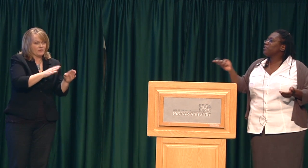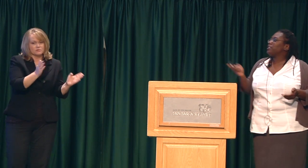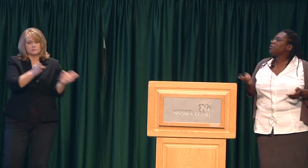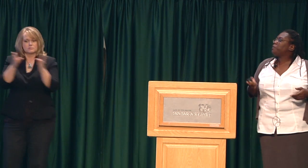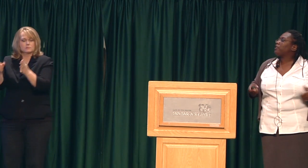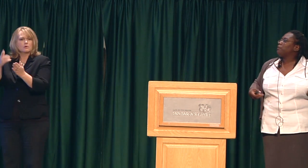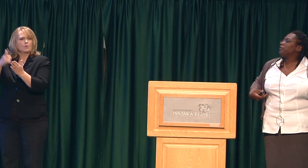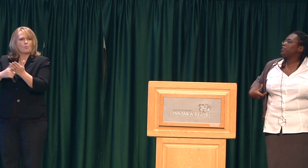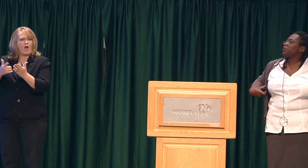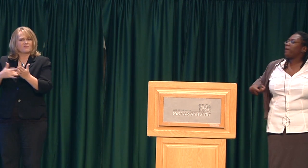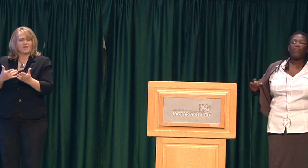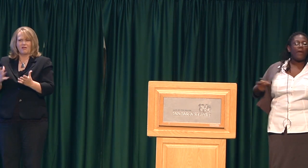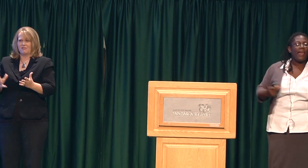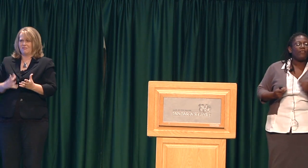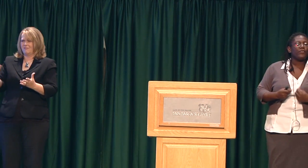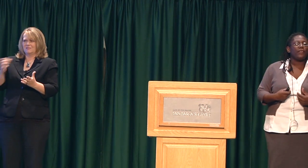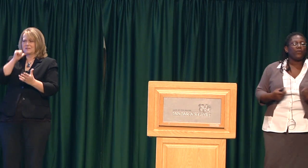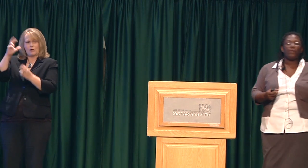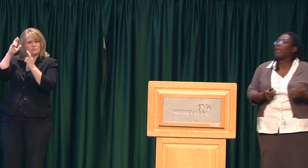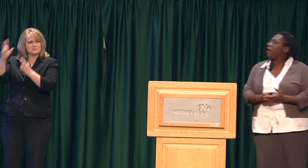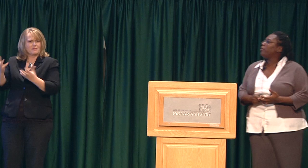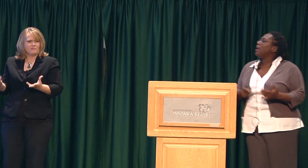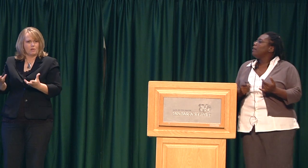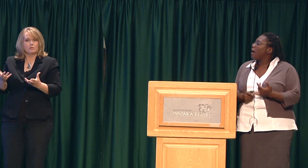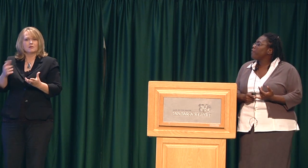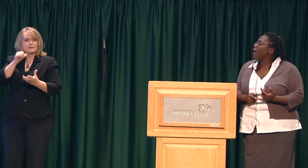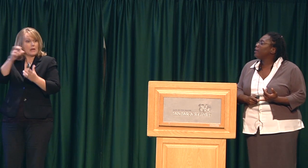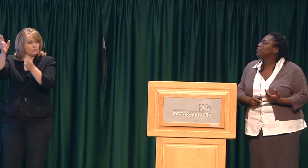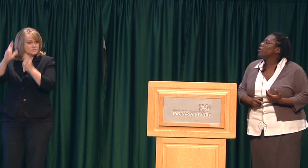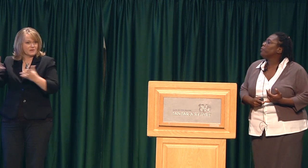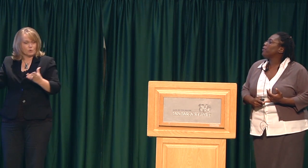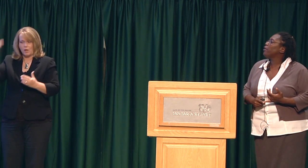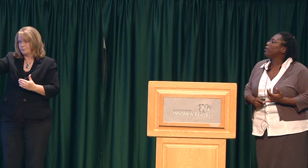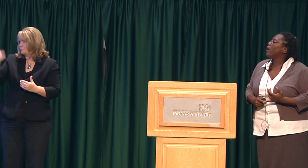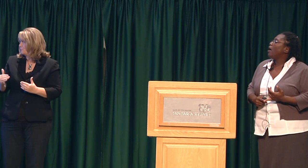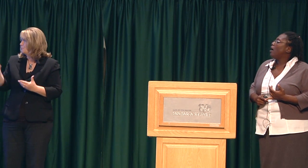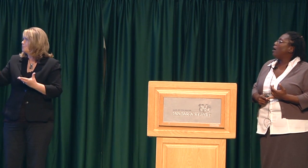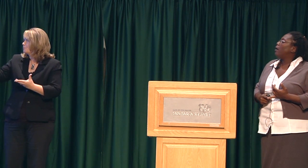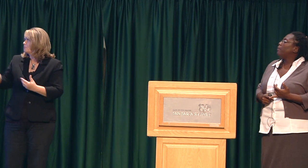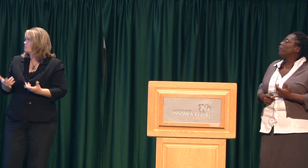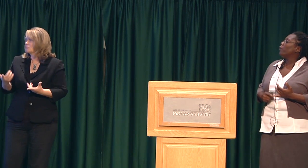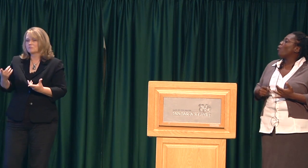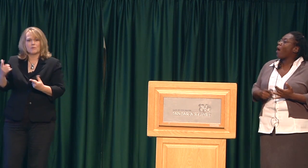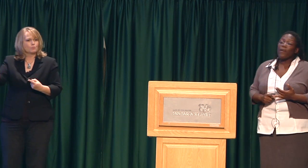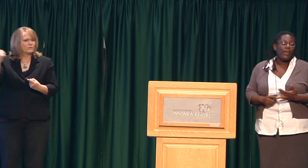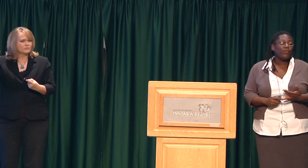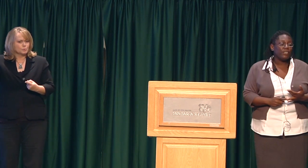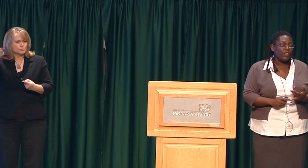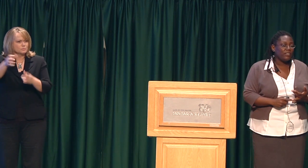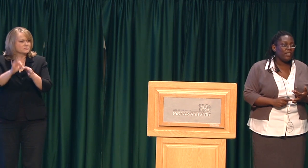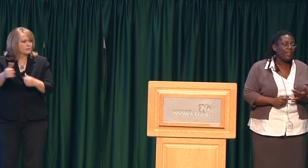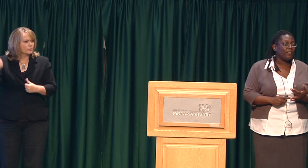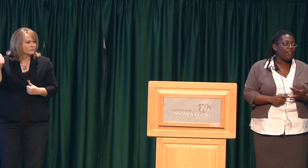So these were the disrespectful behaviors that the group came up with. Not providing an interpreter, requiring